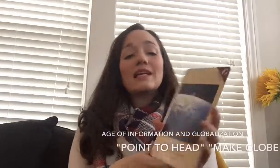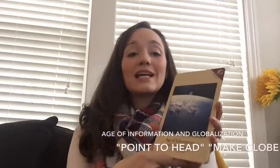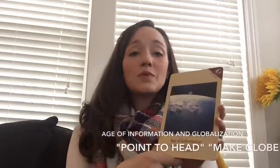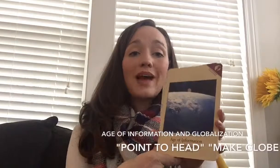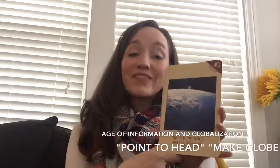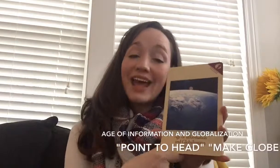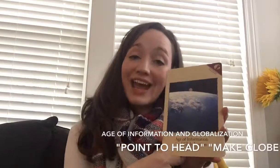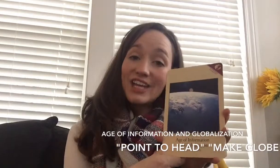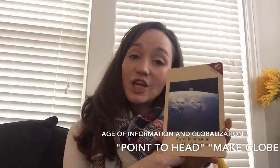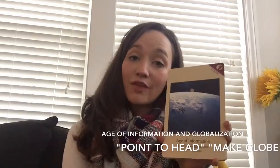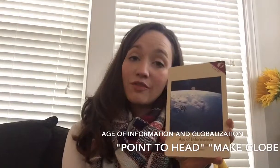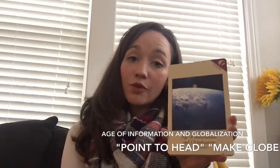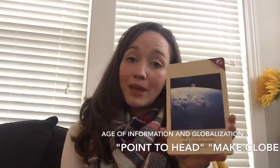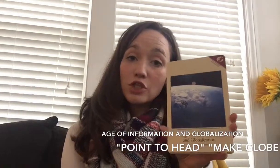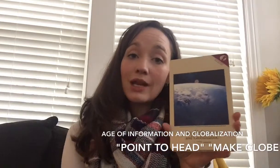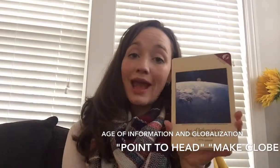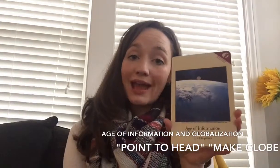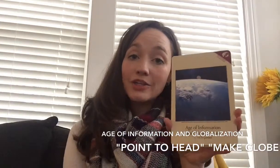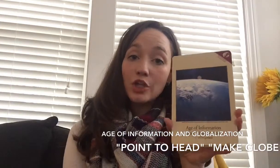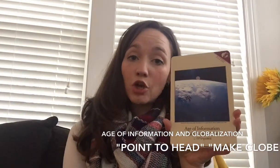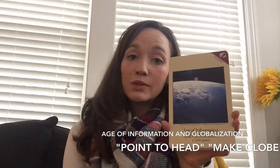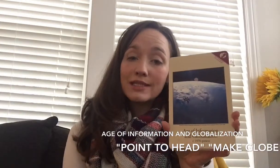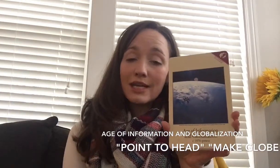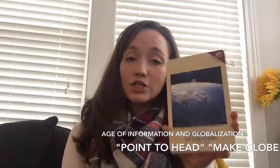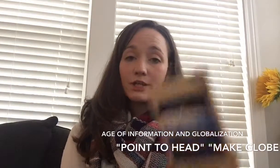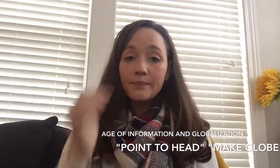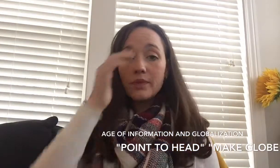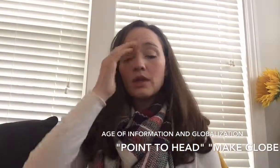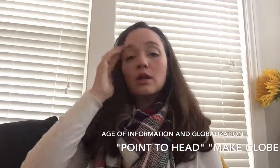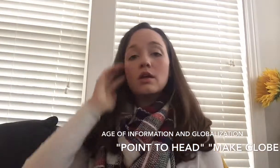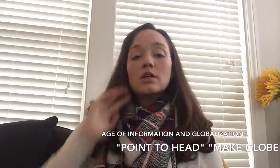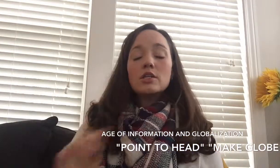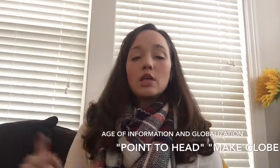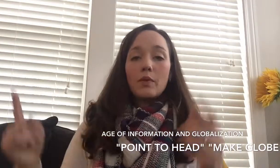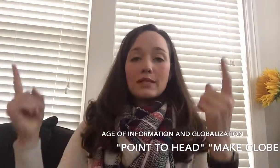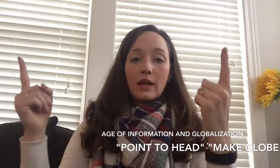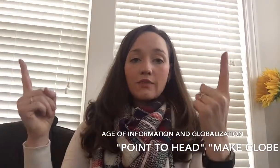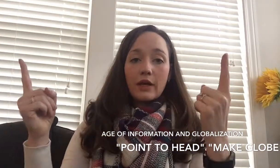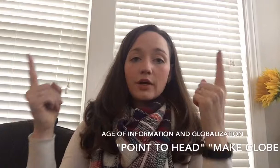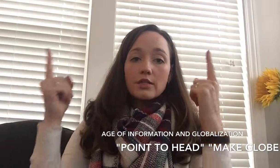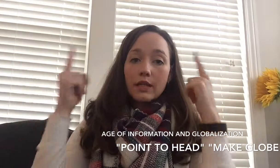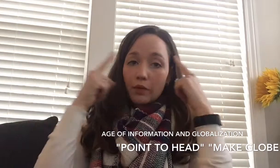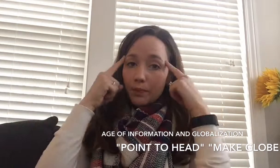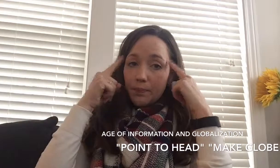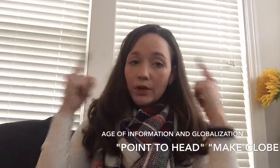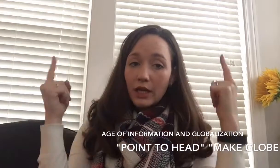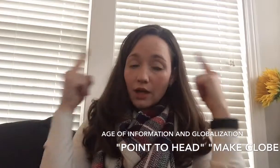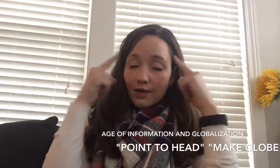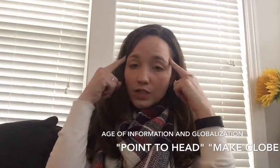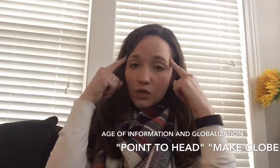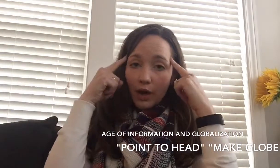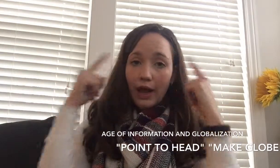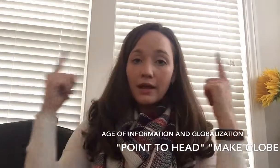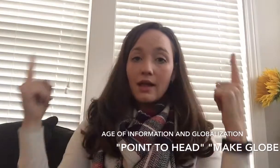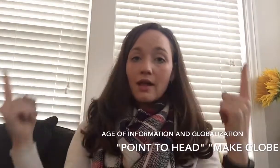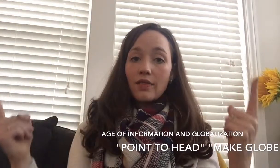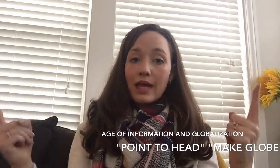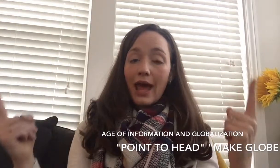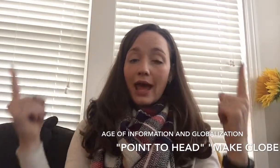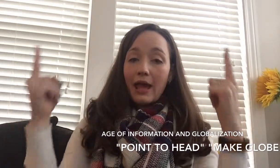Next we have the age of information and globalization. So we take our fingers like we're putting knowledge into our head. The age